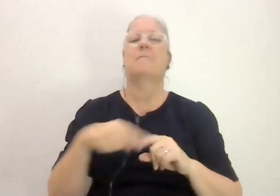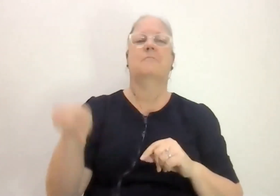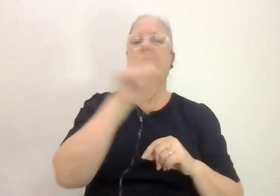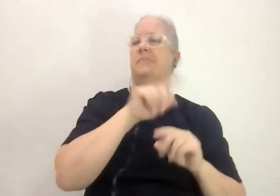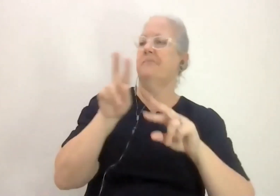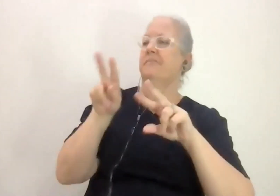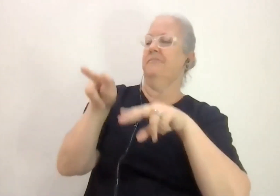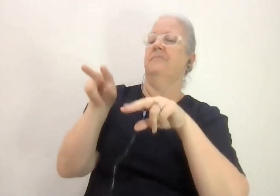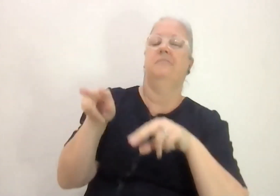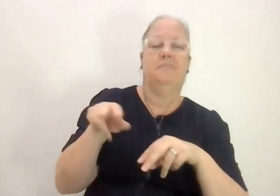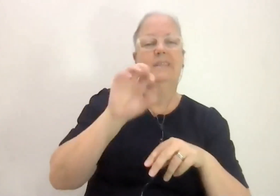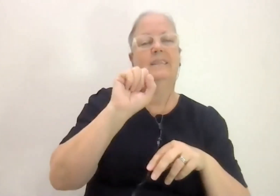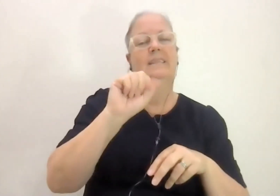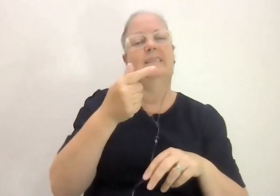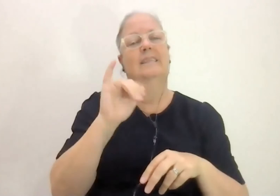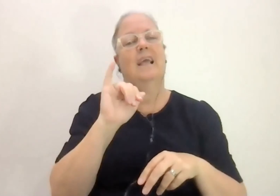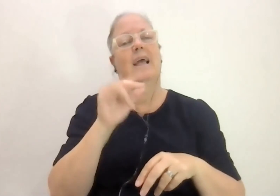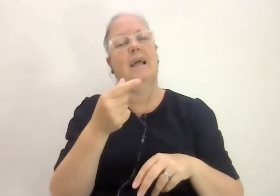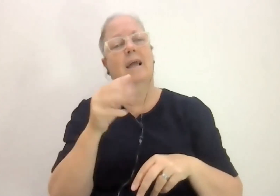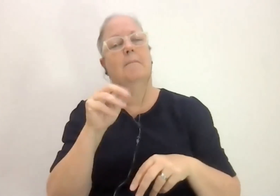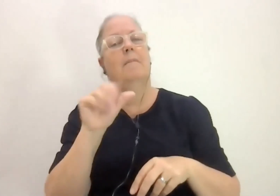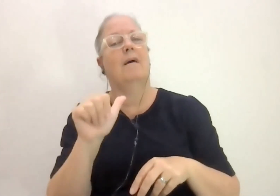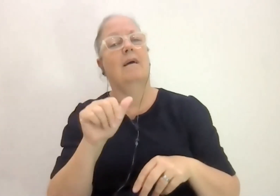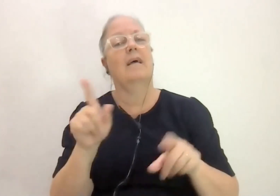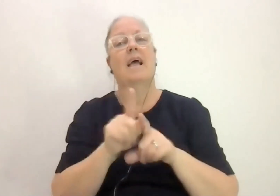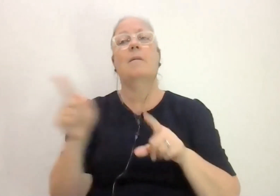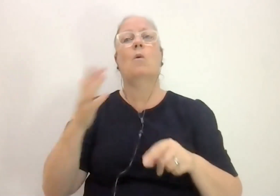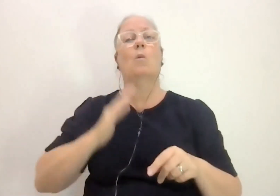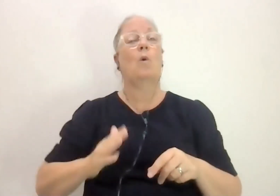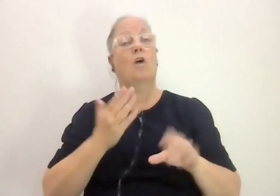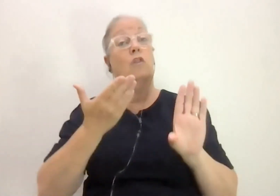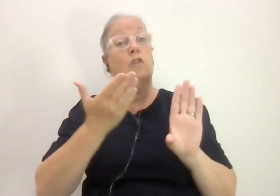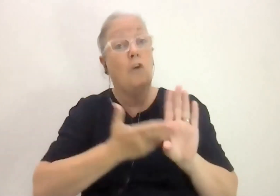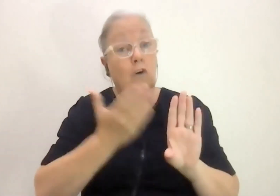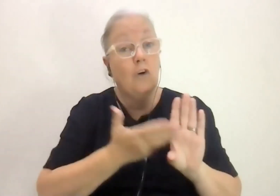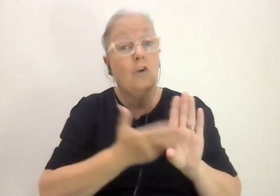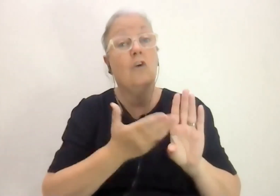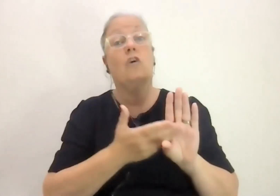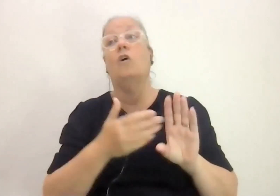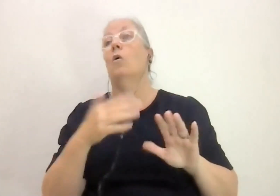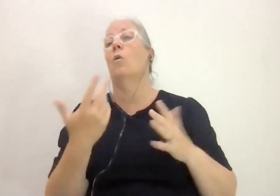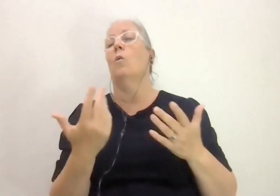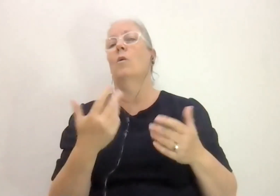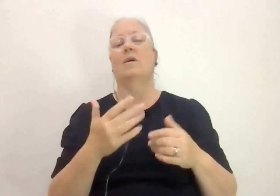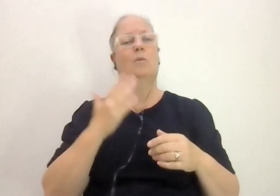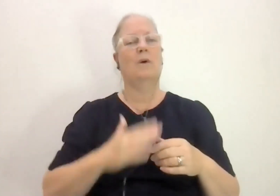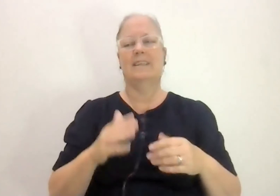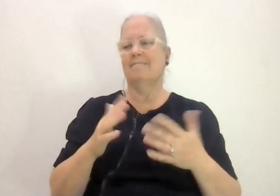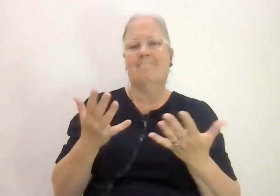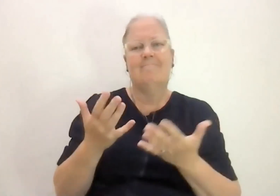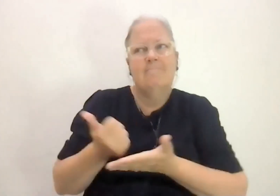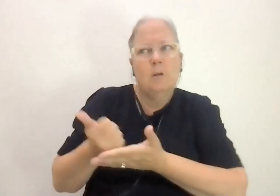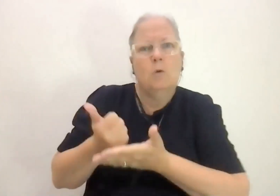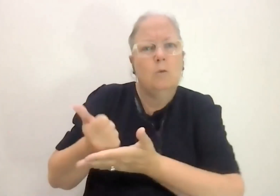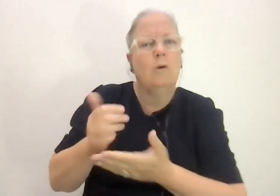some psychological or mental support. Even when we have some initiative to reach them by